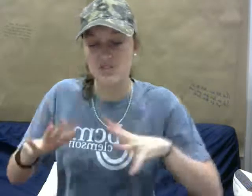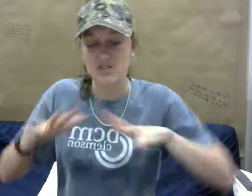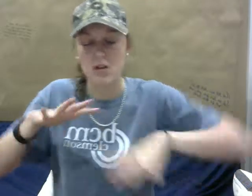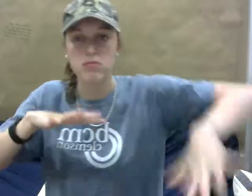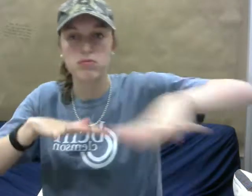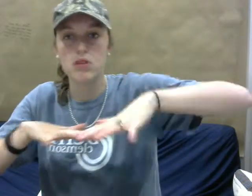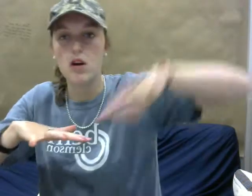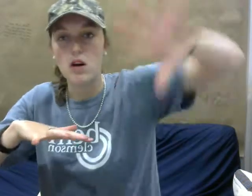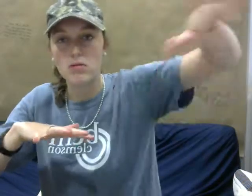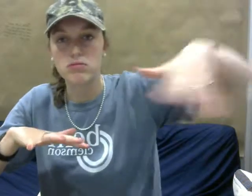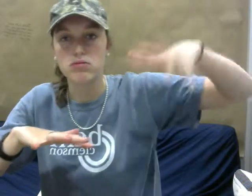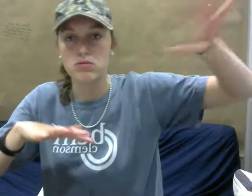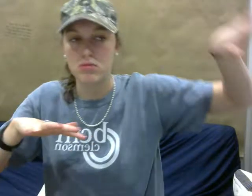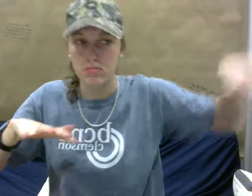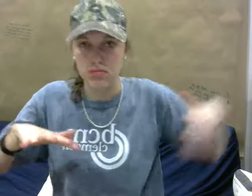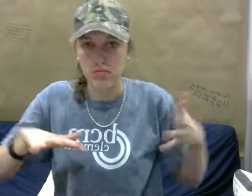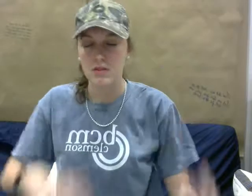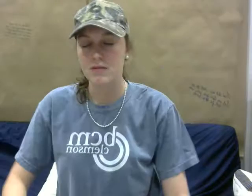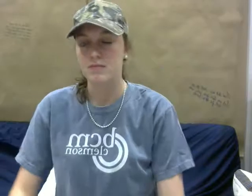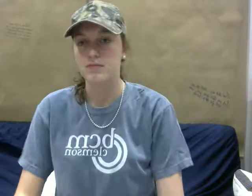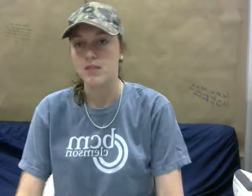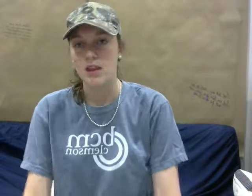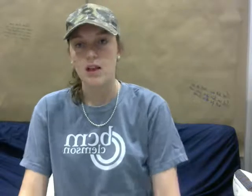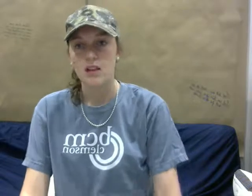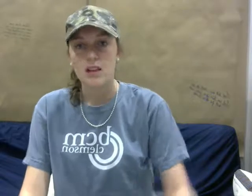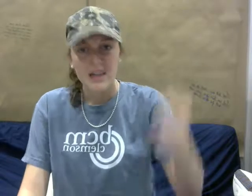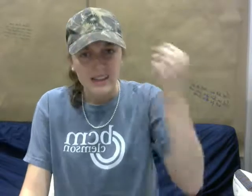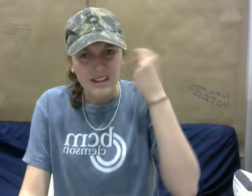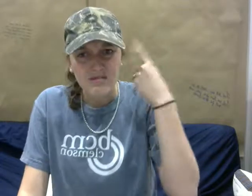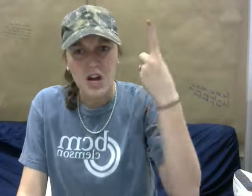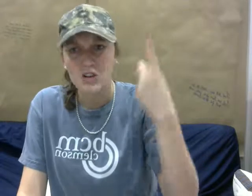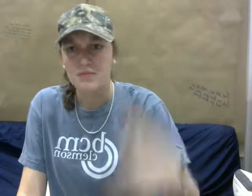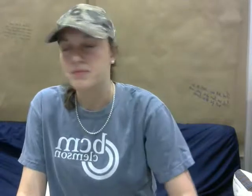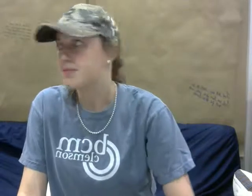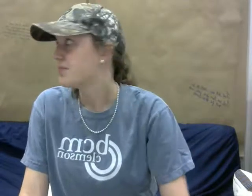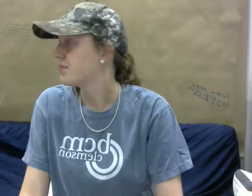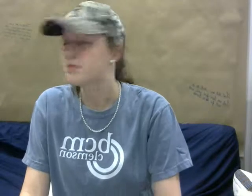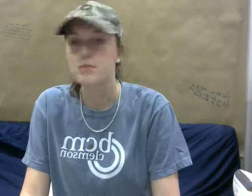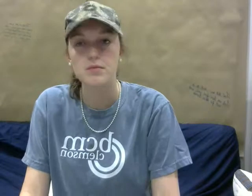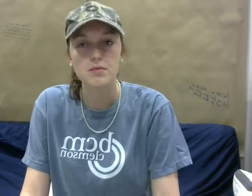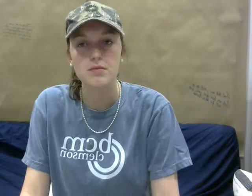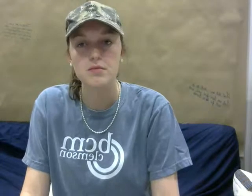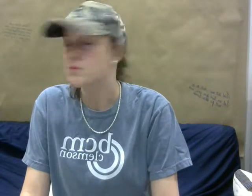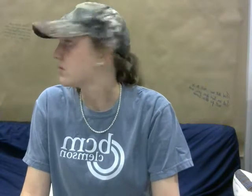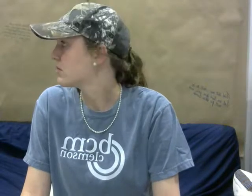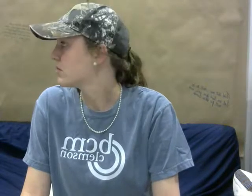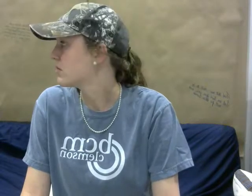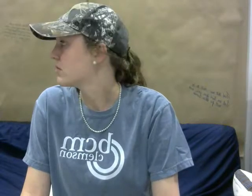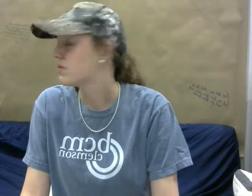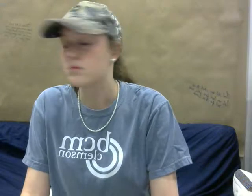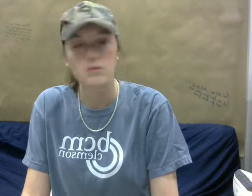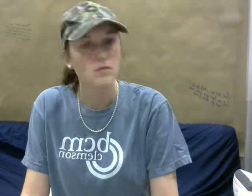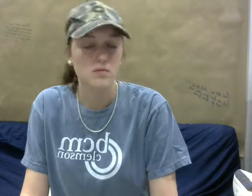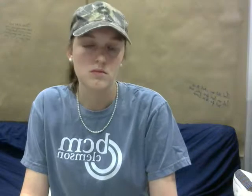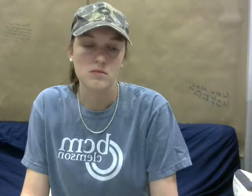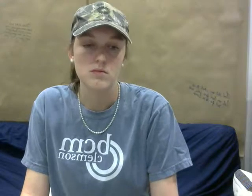Sun, in order to reveal and understand their composition and the processes at play, together with how the system